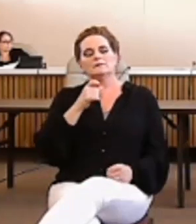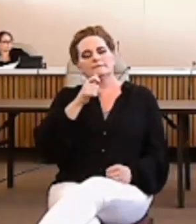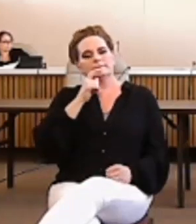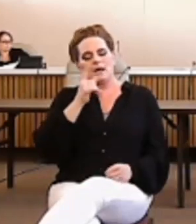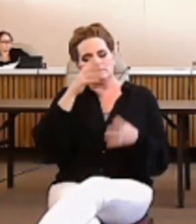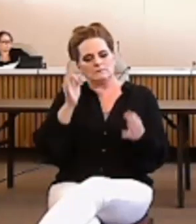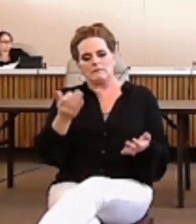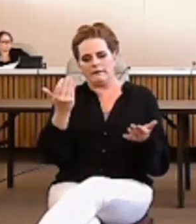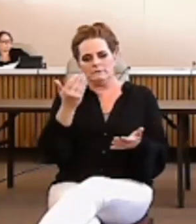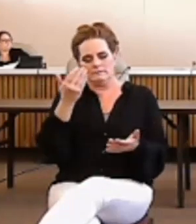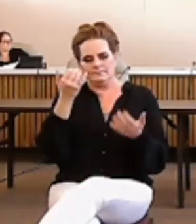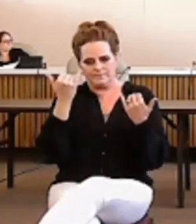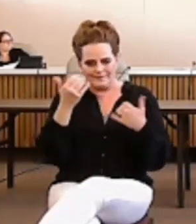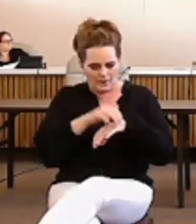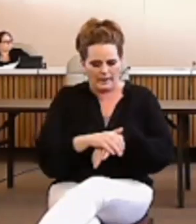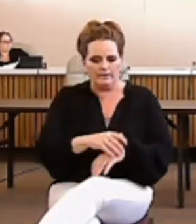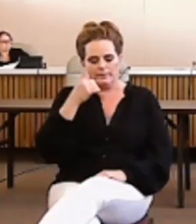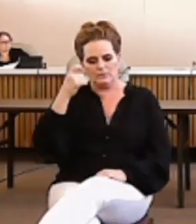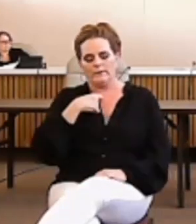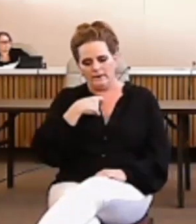pass it by the fire marshal and or